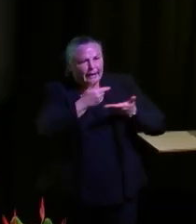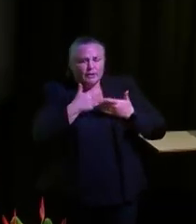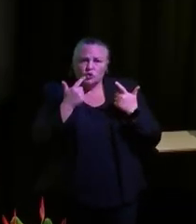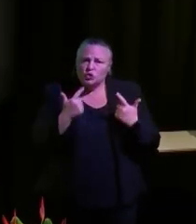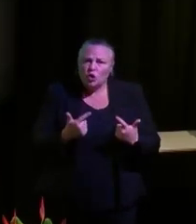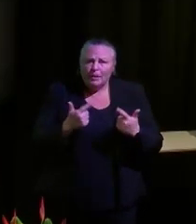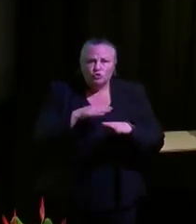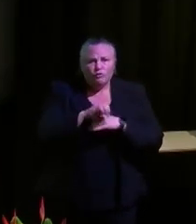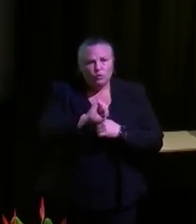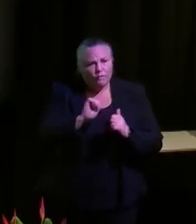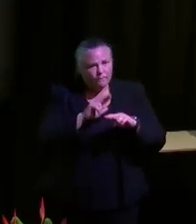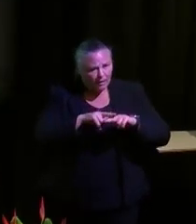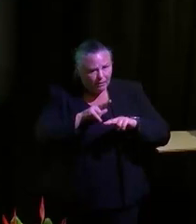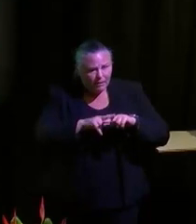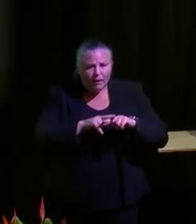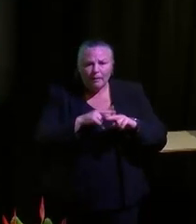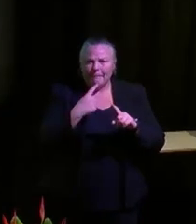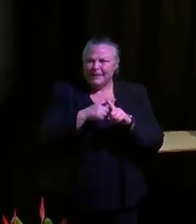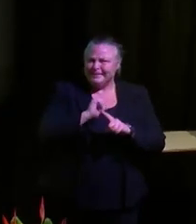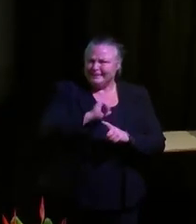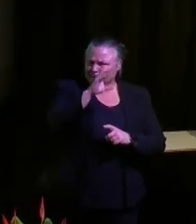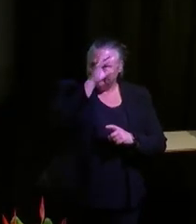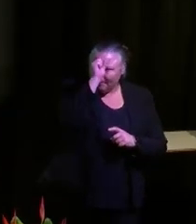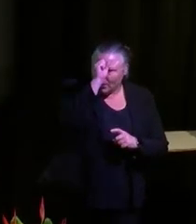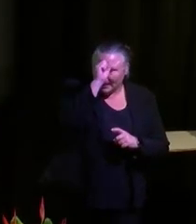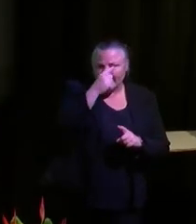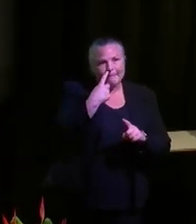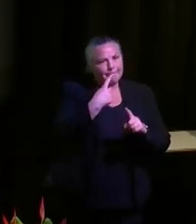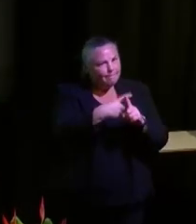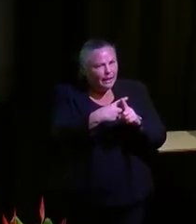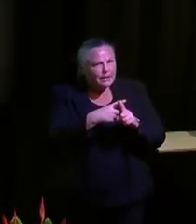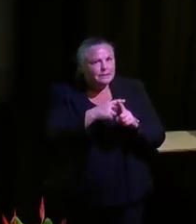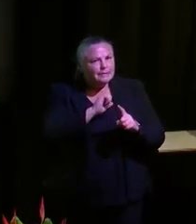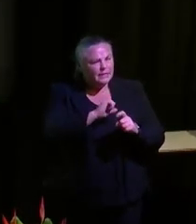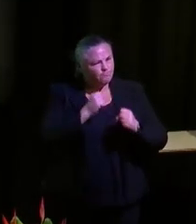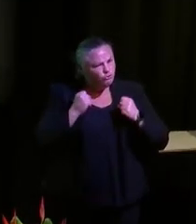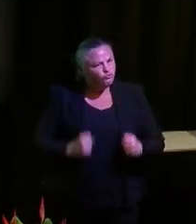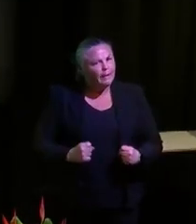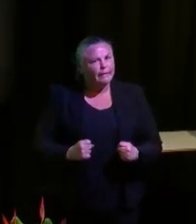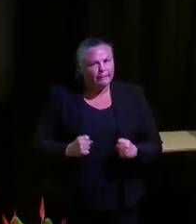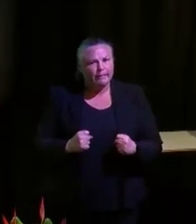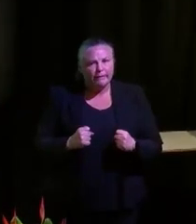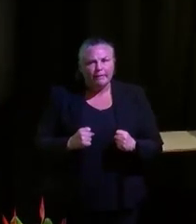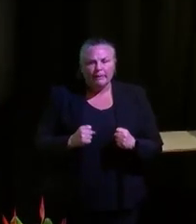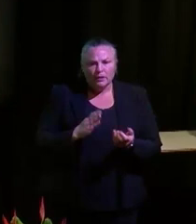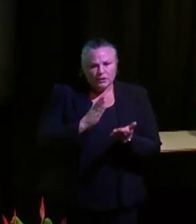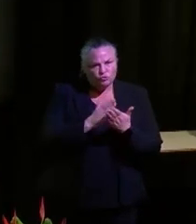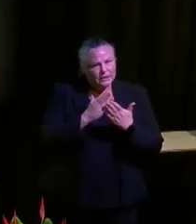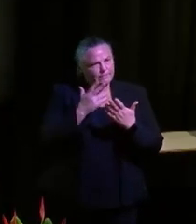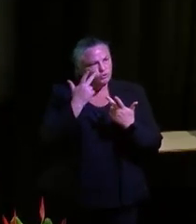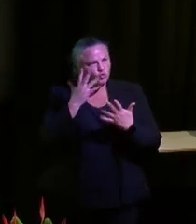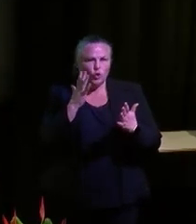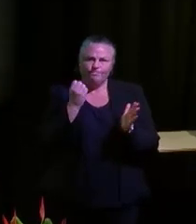father and of his memory, but also his strong stance and incredible imprint upon our